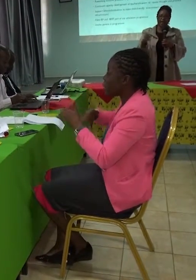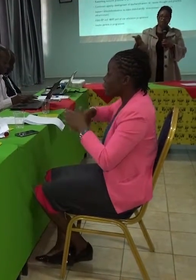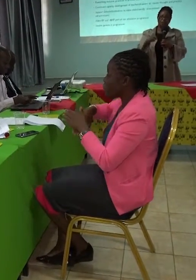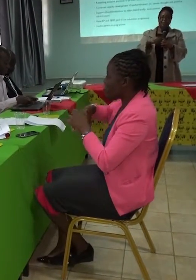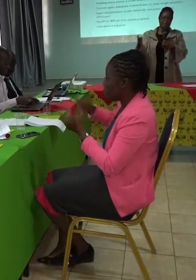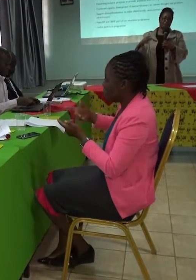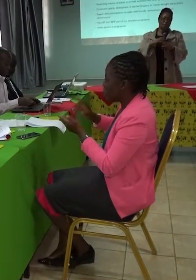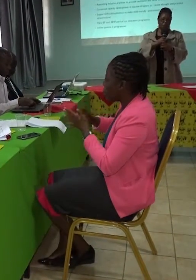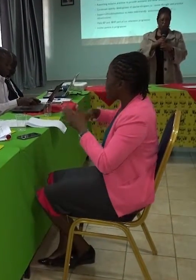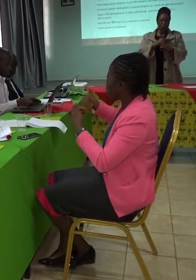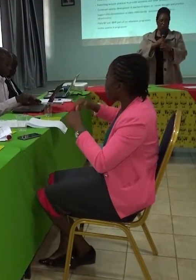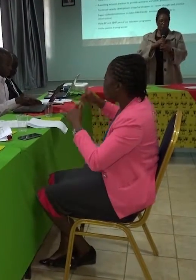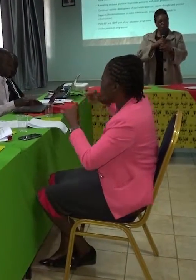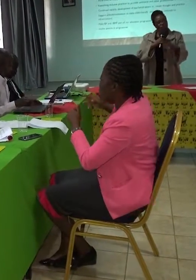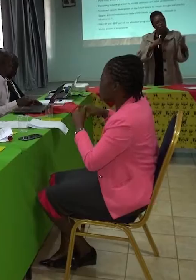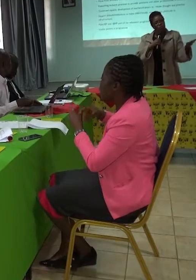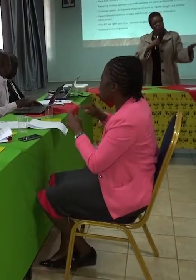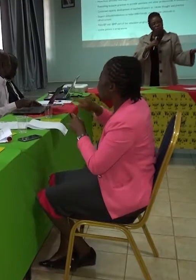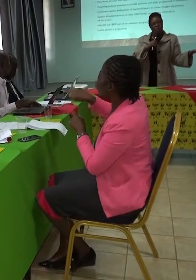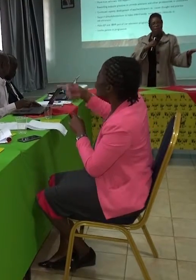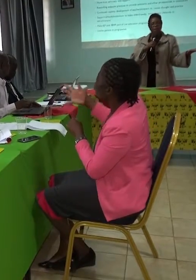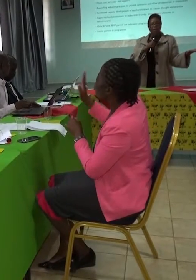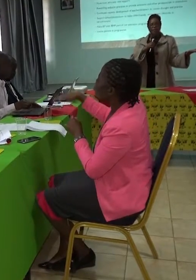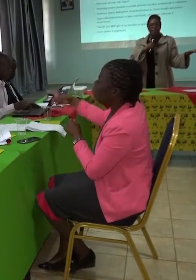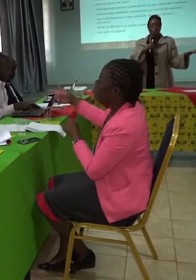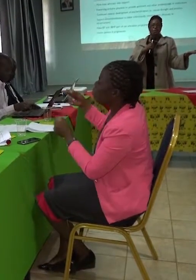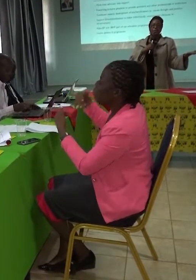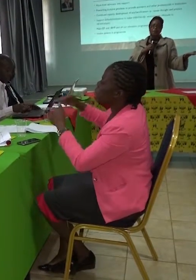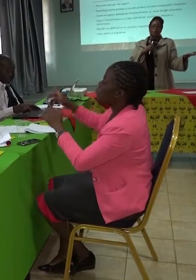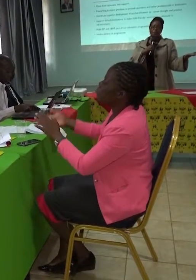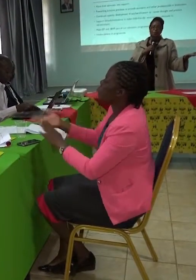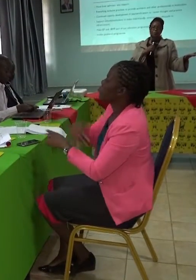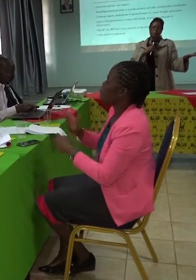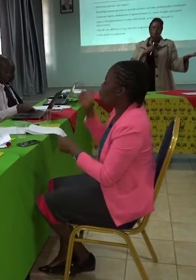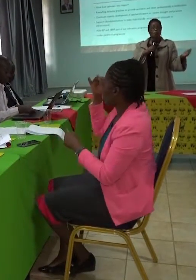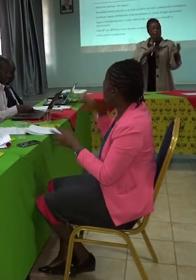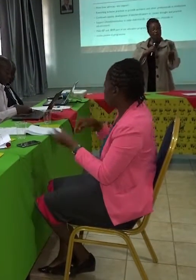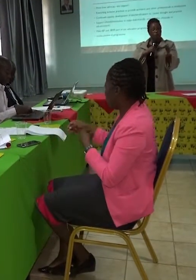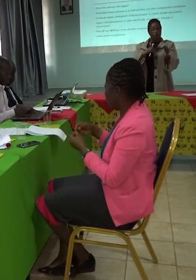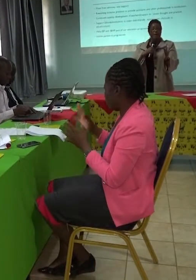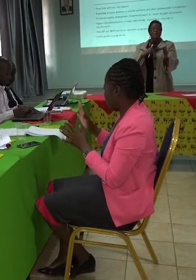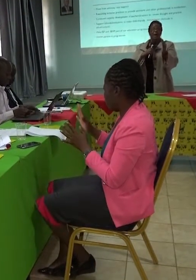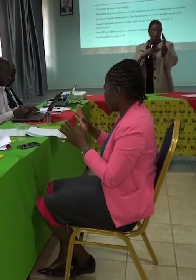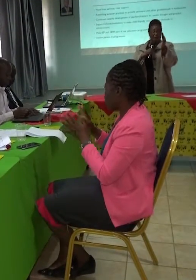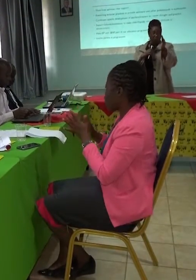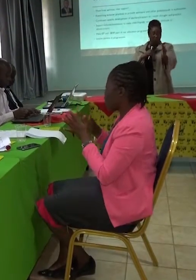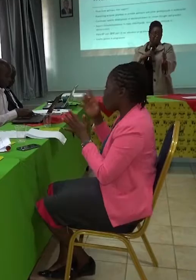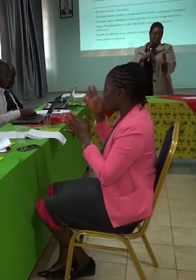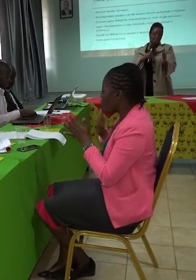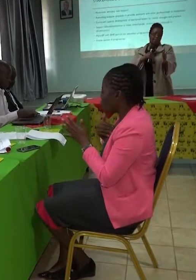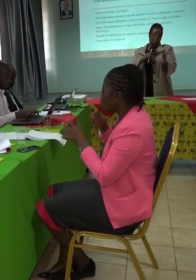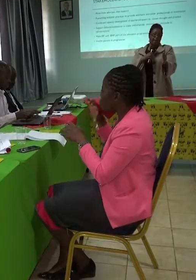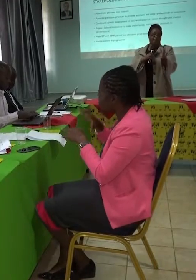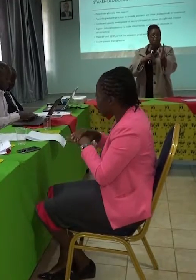is the adults who bring the attitude issues. So, what are our trends in inclusive education? We are yet to find our real